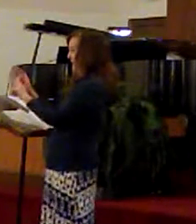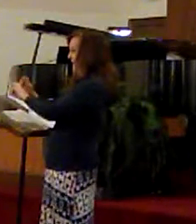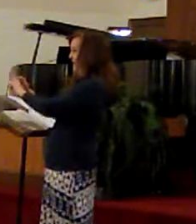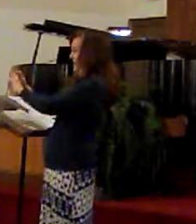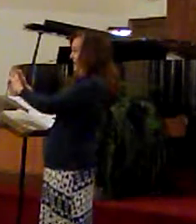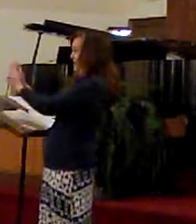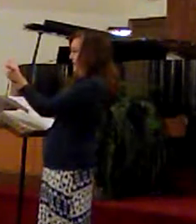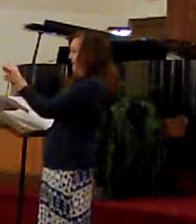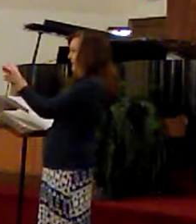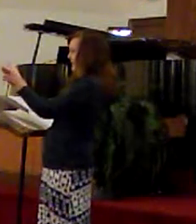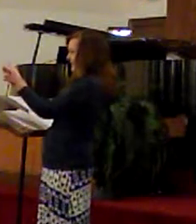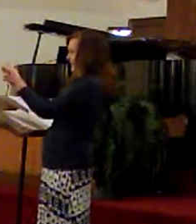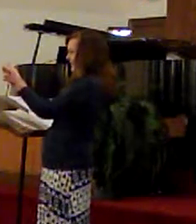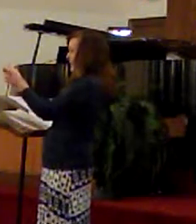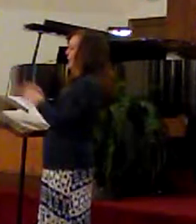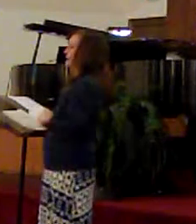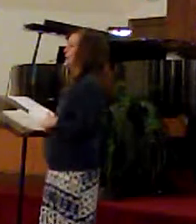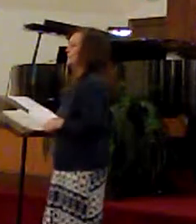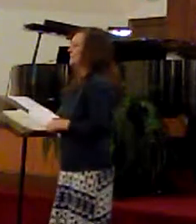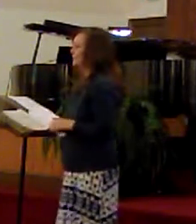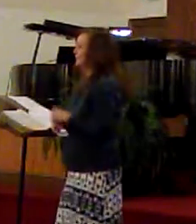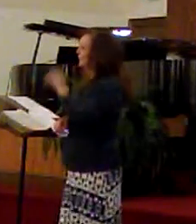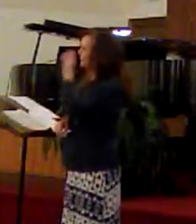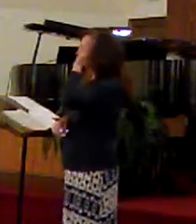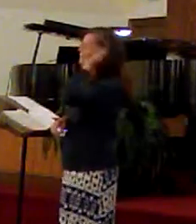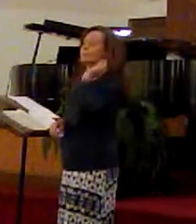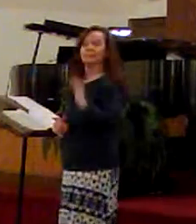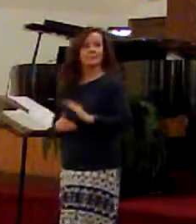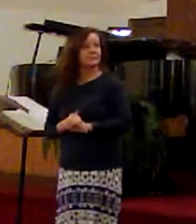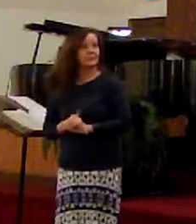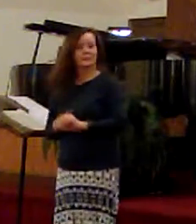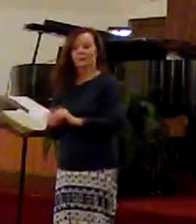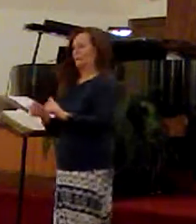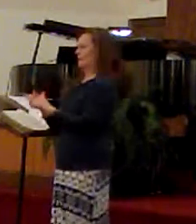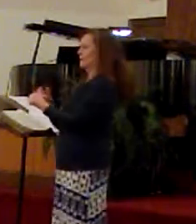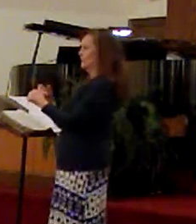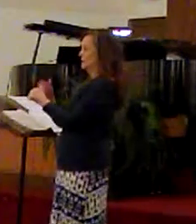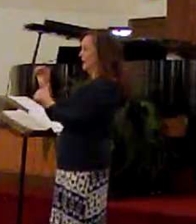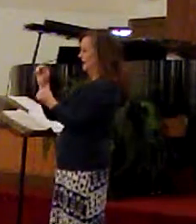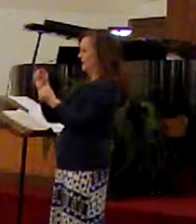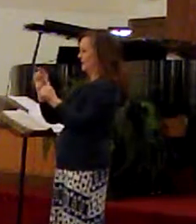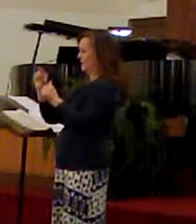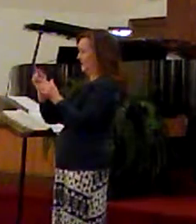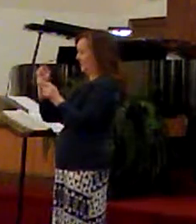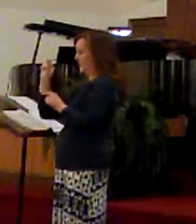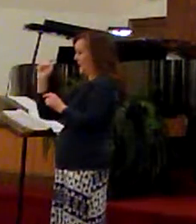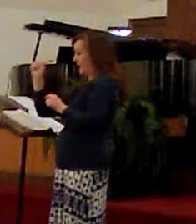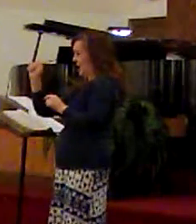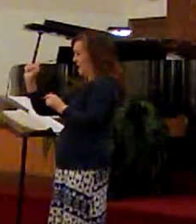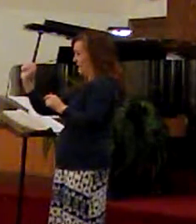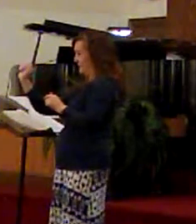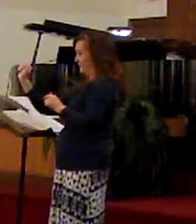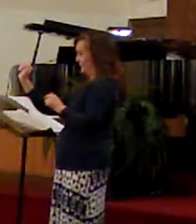You got it, Raquel? You good? Okay. Alright. Firstly, we'll lay. Thank you, Mike.